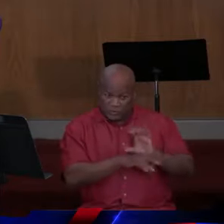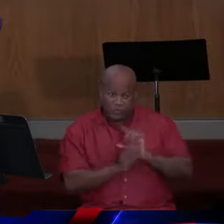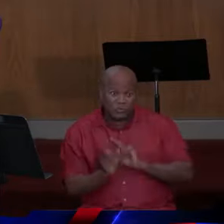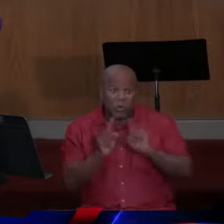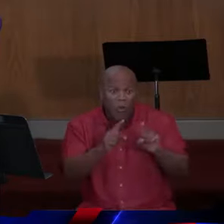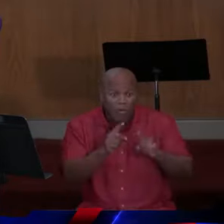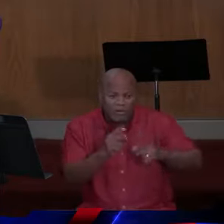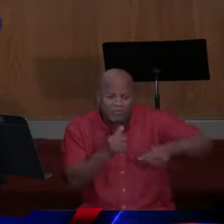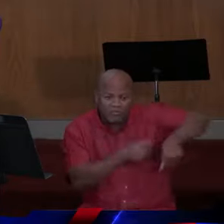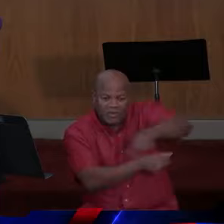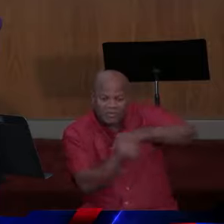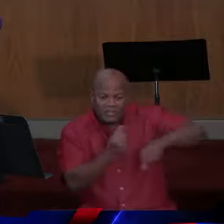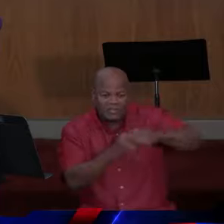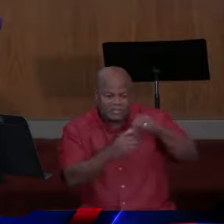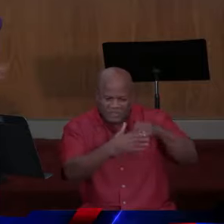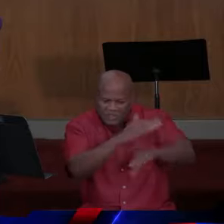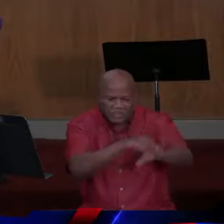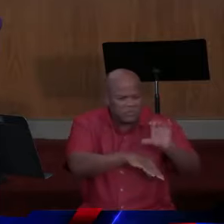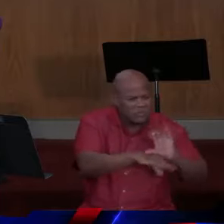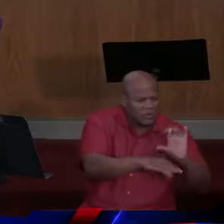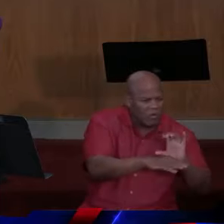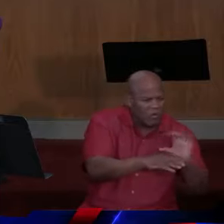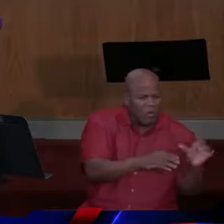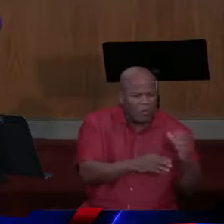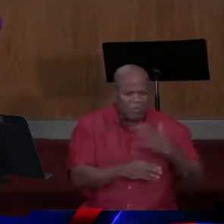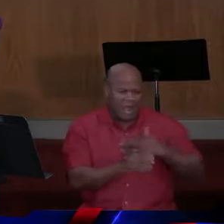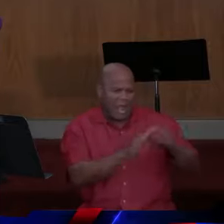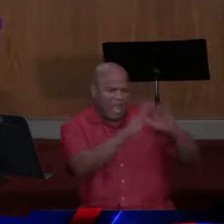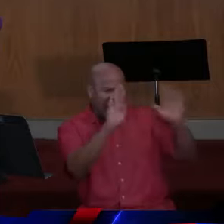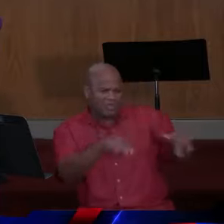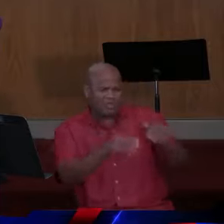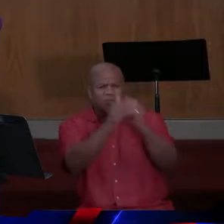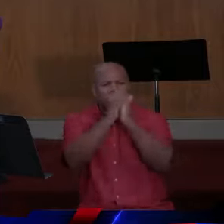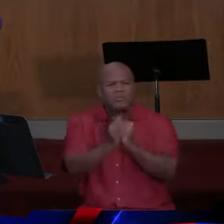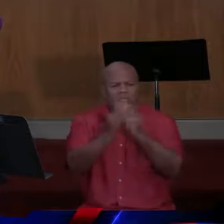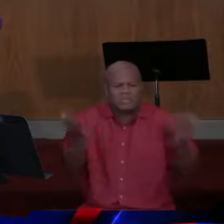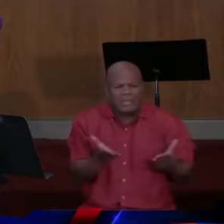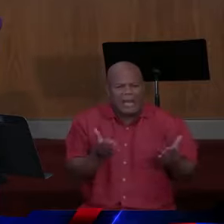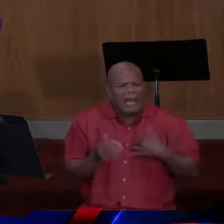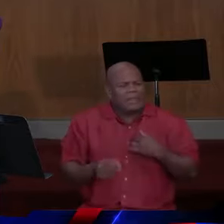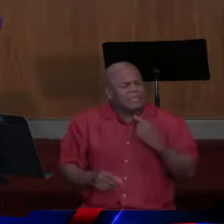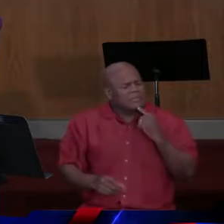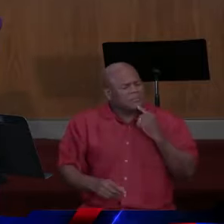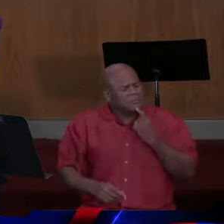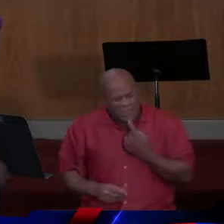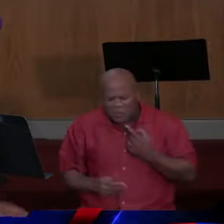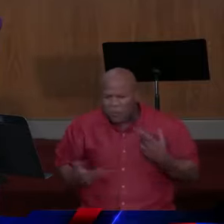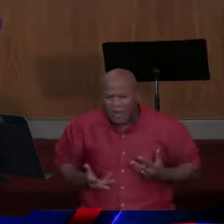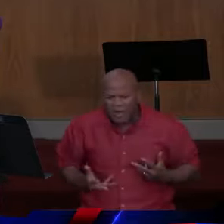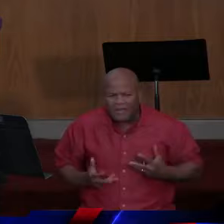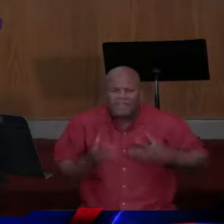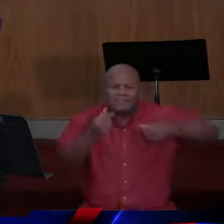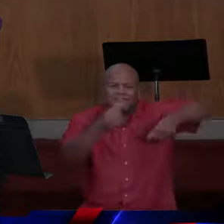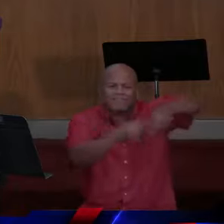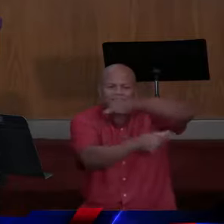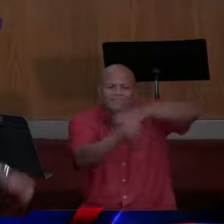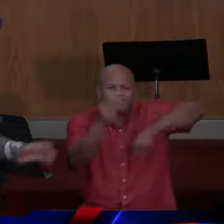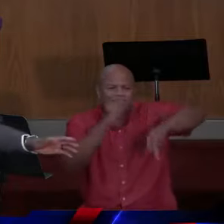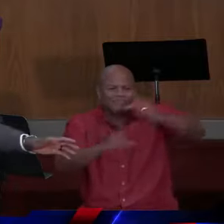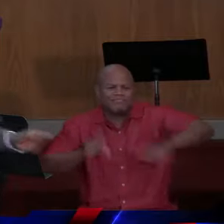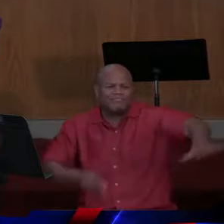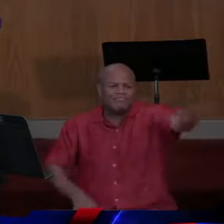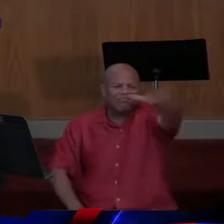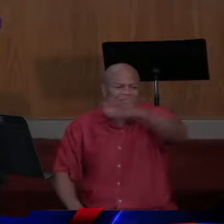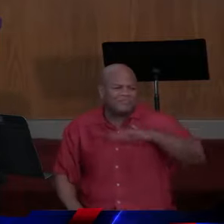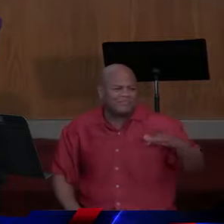fellowship and being in church or being at my house of worship. I sure enough miss the fellowship in itself. Amen.